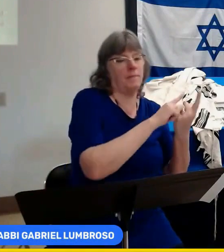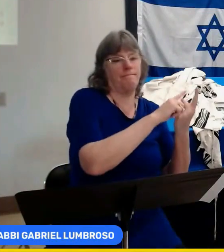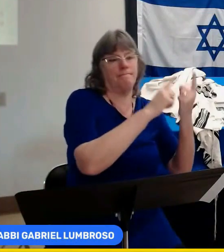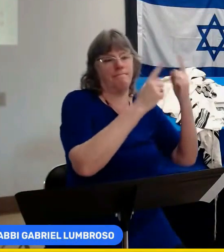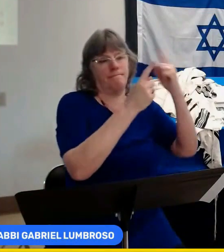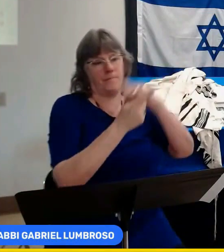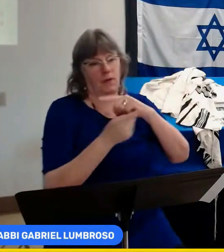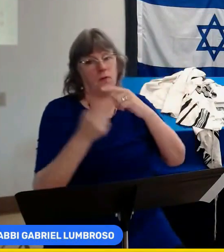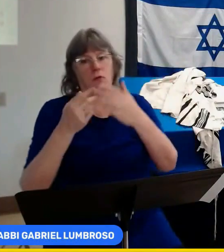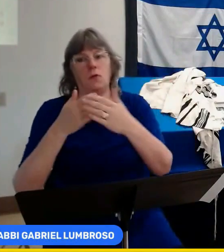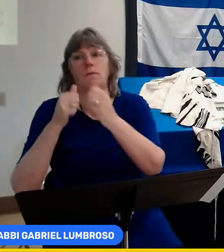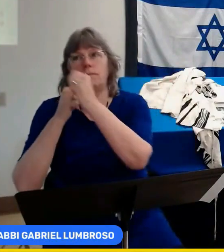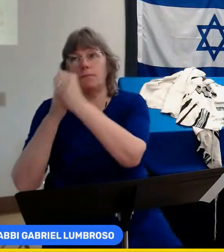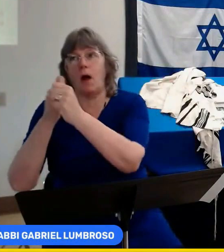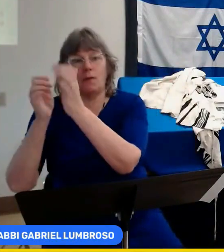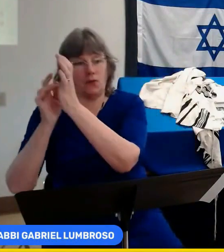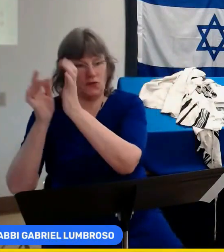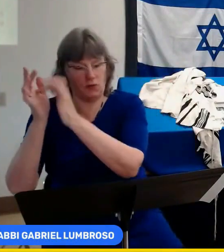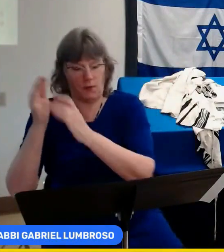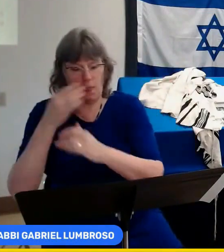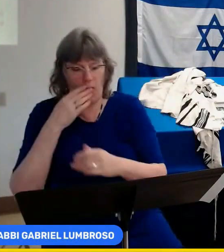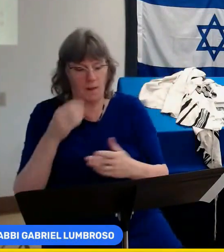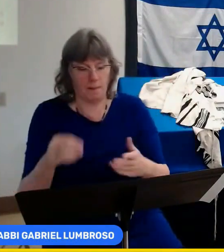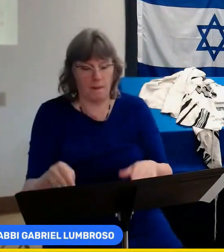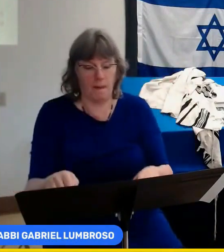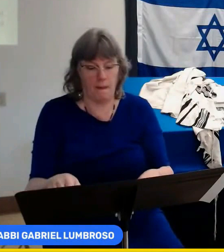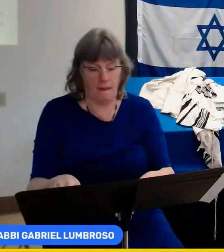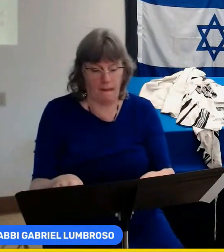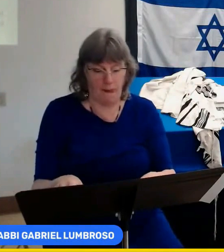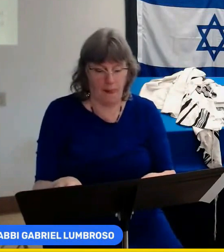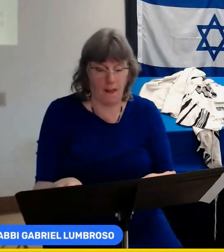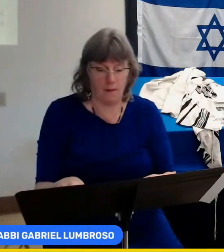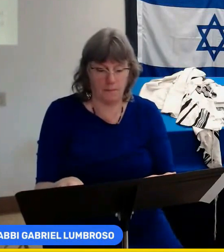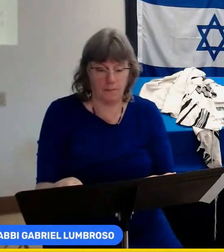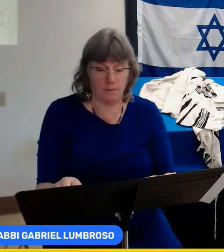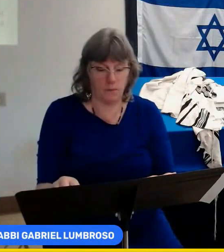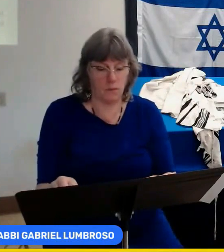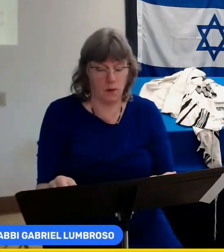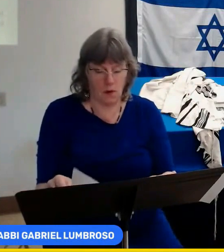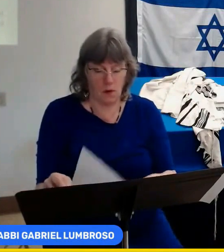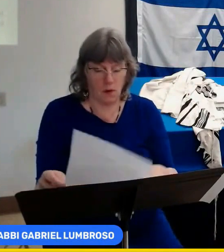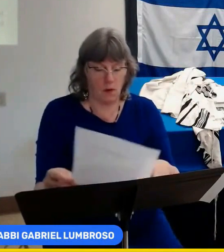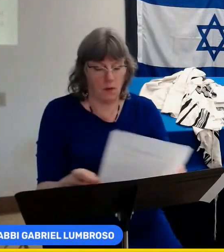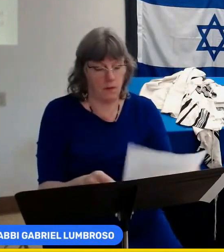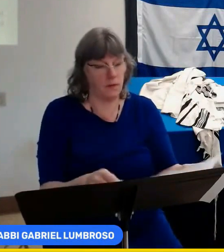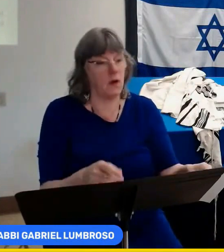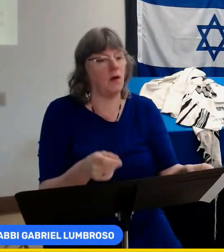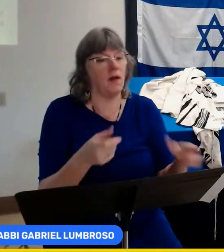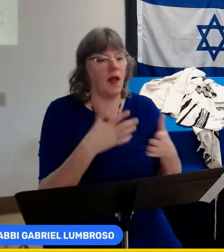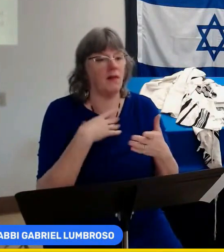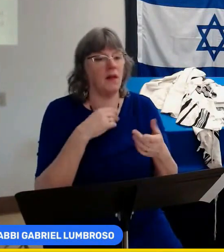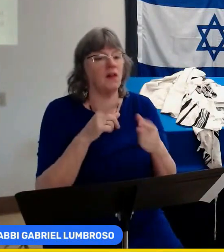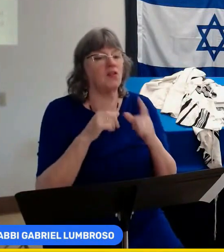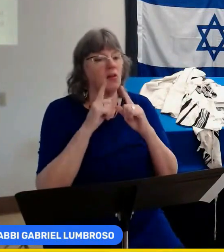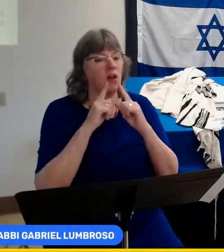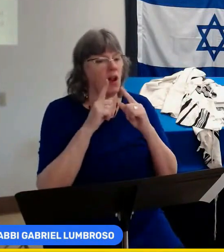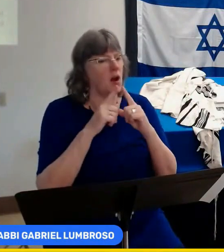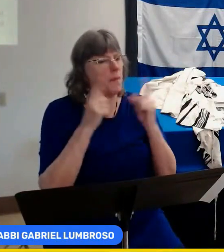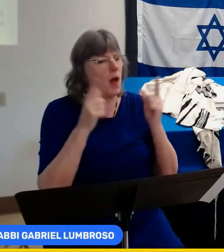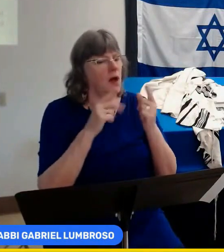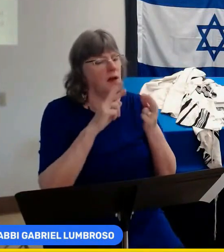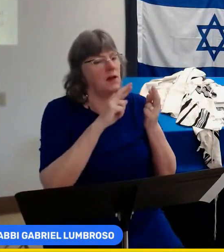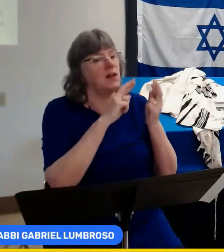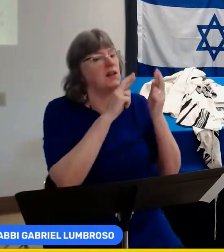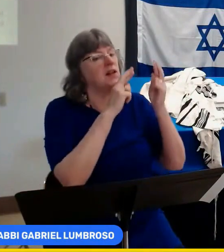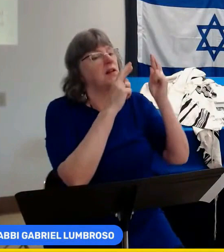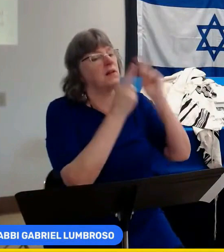and this principle mostly applied to repentance from a station of sin, which is